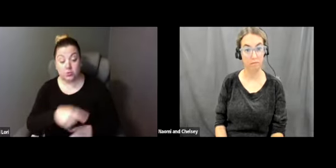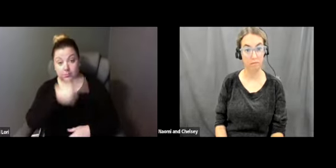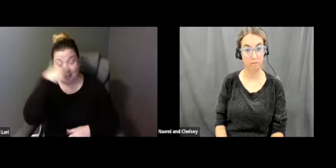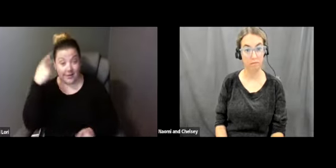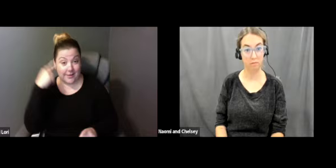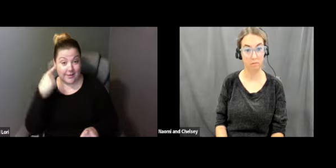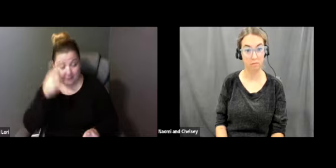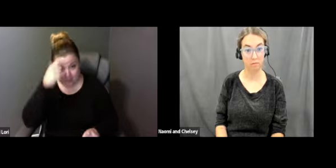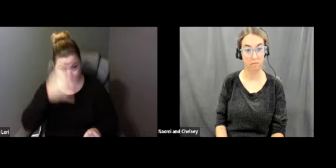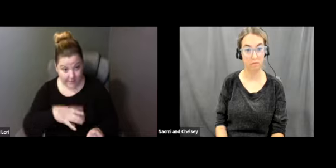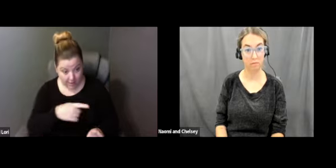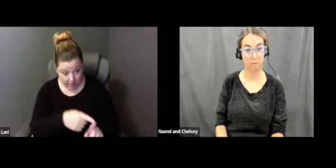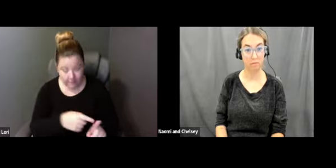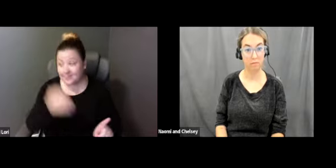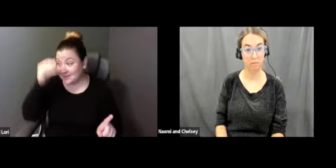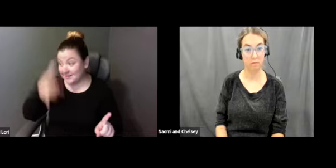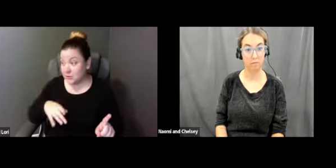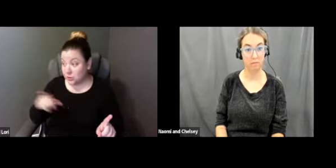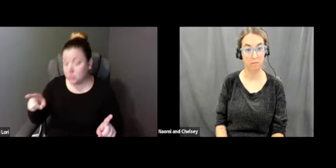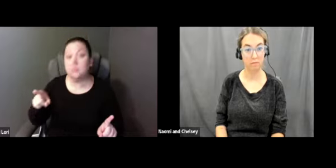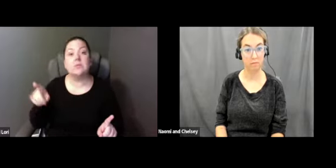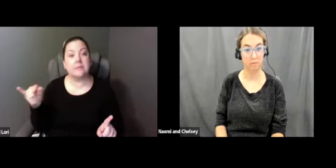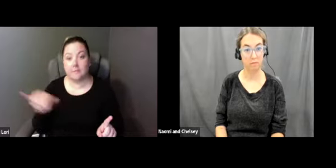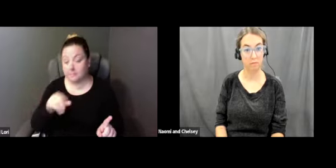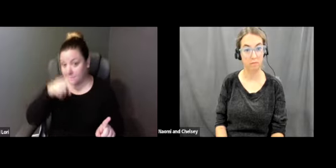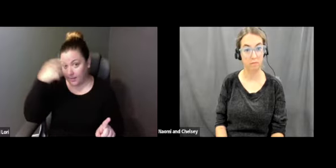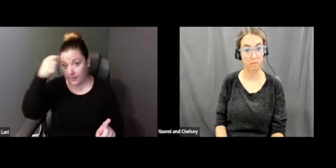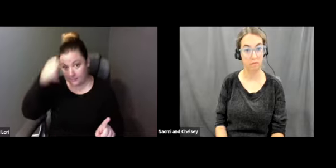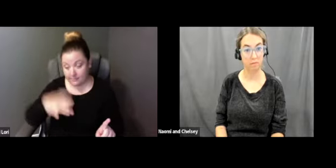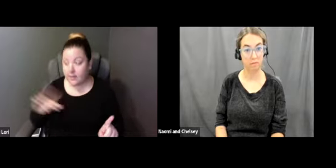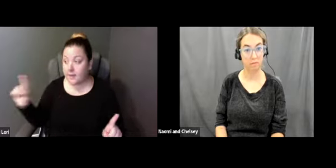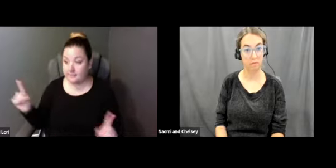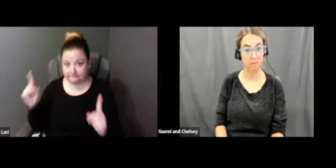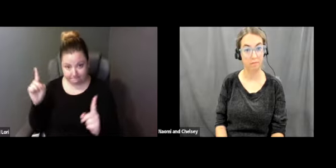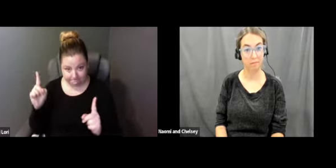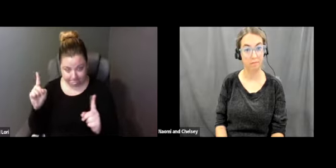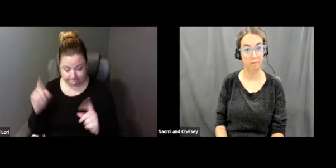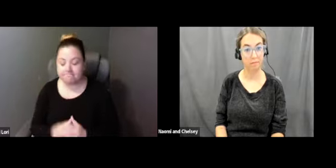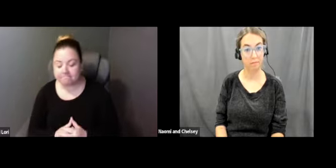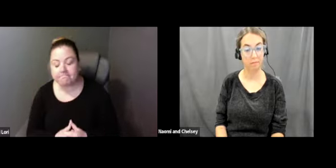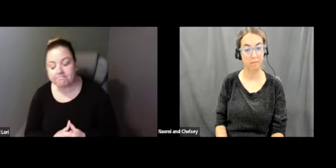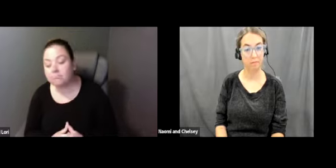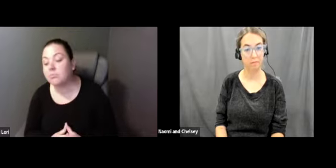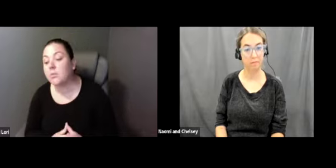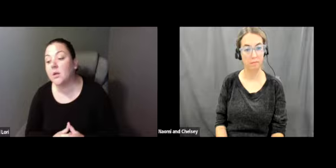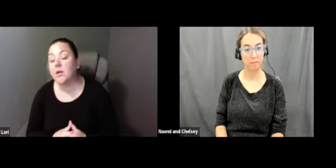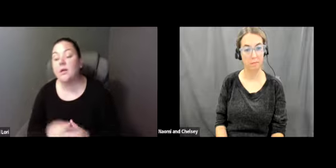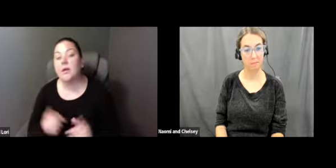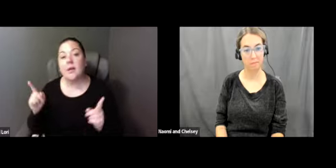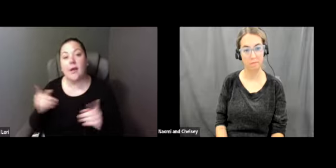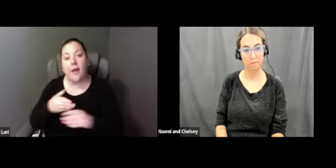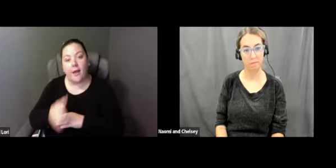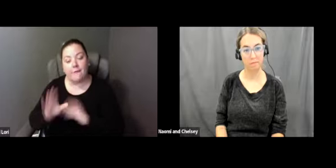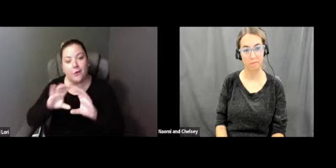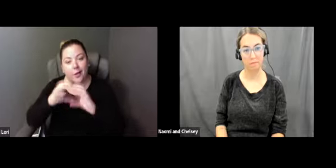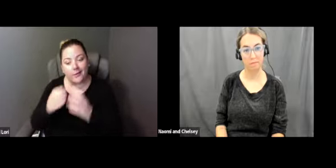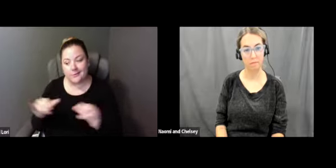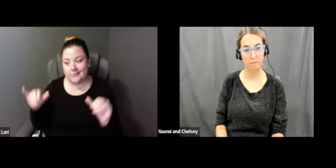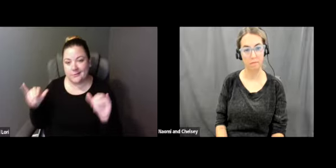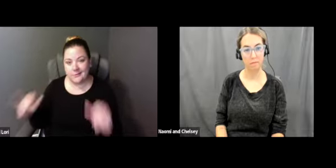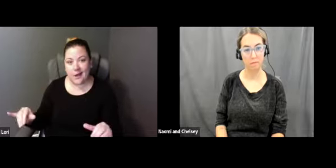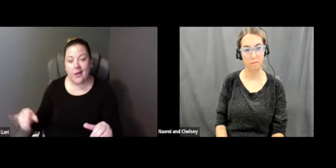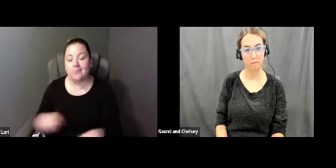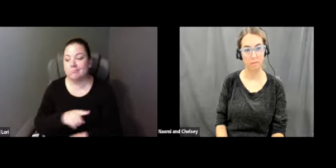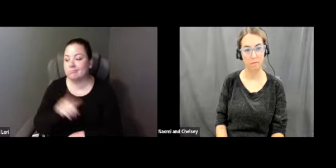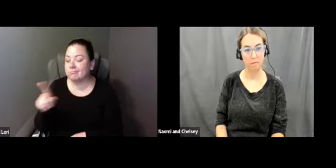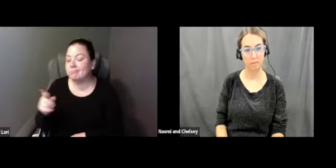to speak with the teacher who was also a black male. And they kept talking about the